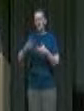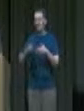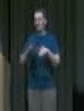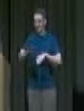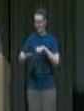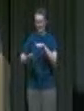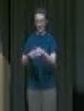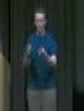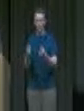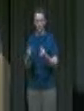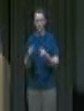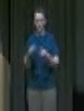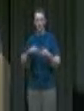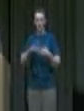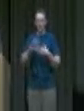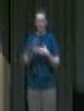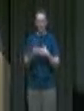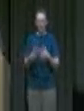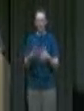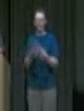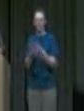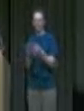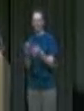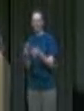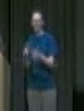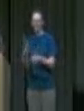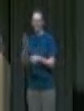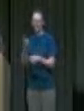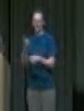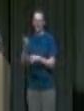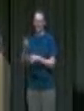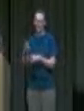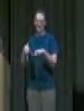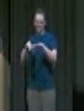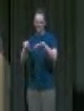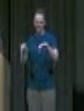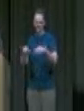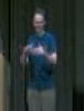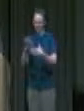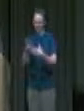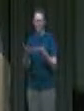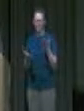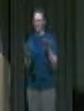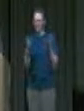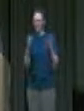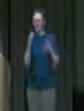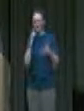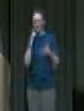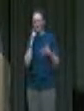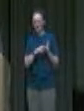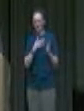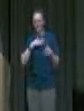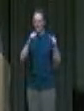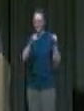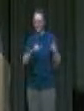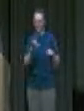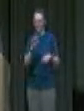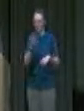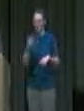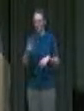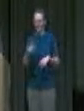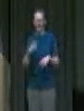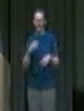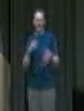of the North Side Interceptor Tunnel project. You may have seen my posters out in the lobby, so I just wanted to make a quick mention of how